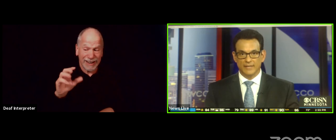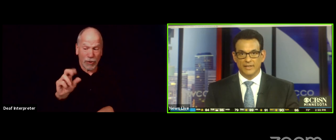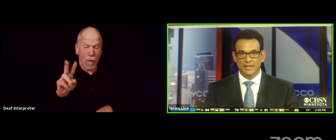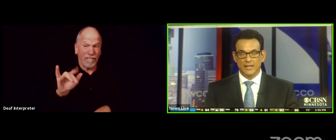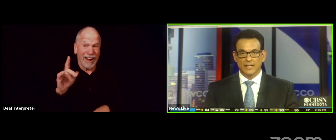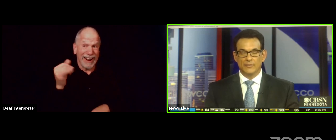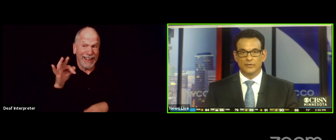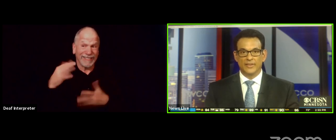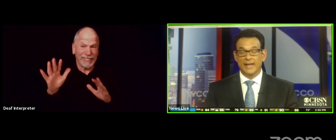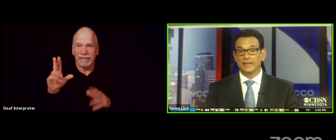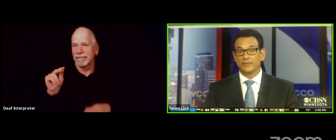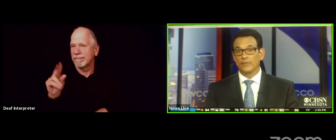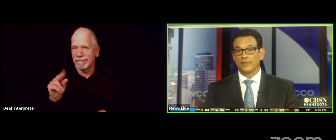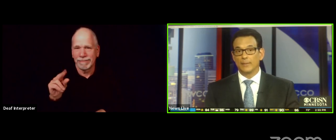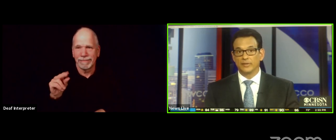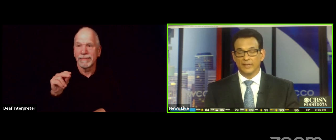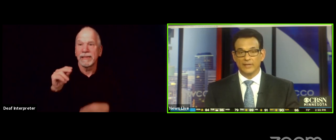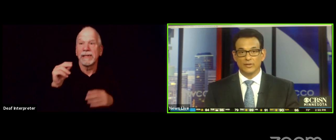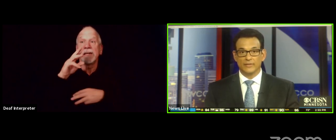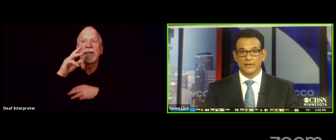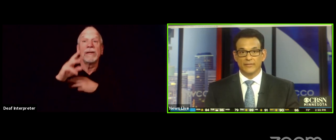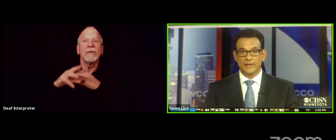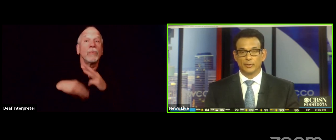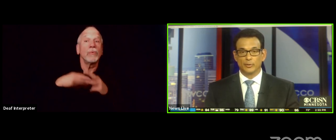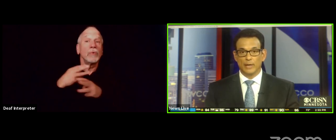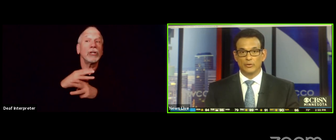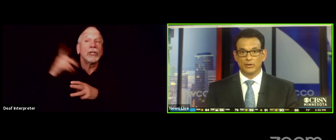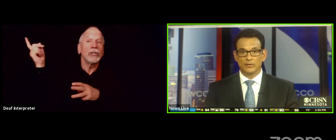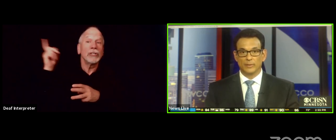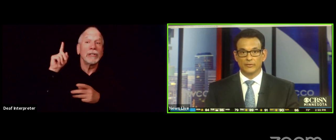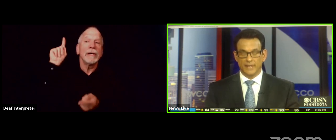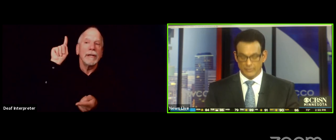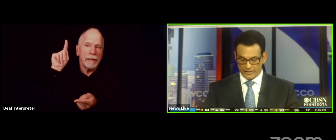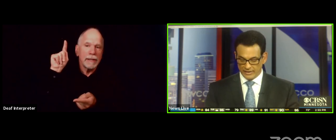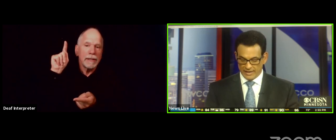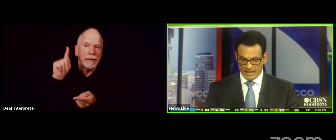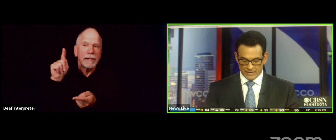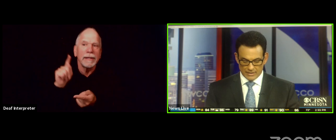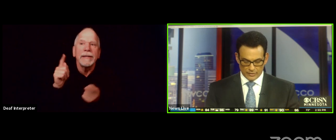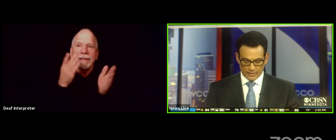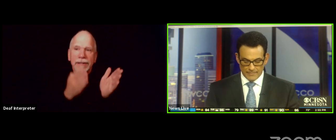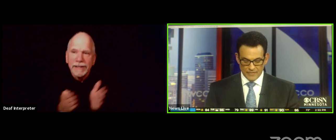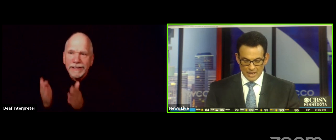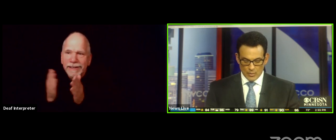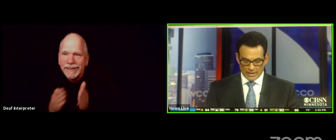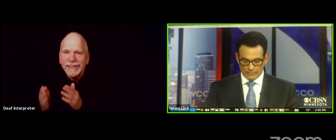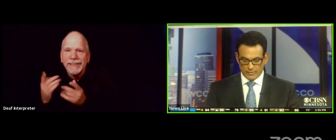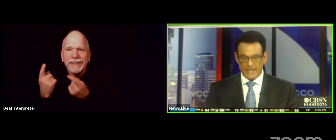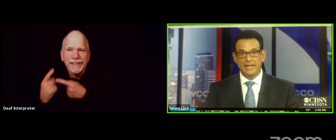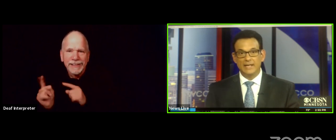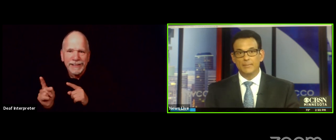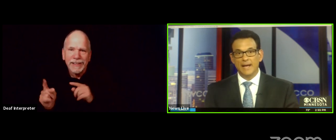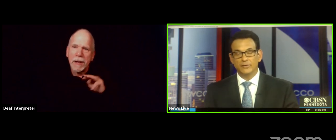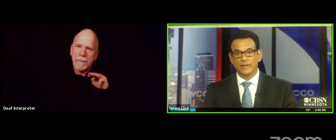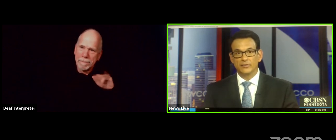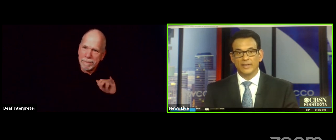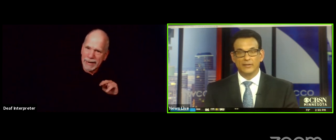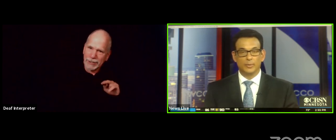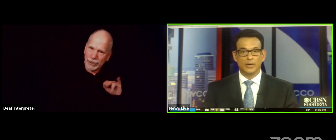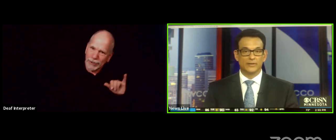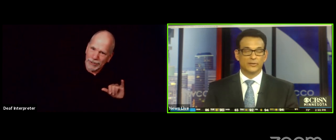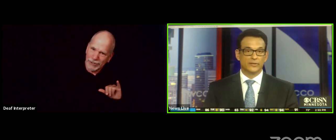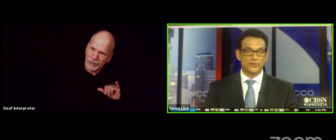given. The governor said that 4 to 5% is actually a very favorable rate when you look at some other states, singling out Arizona. When it comes to mandating masks, the governor said